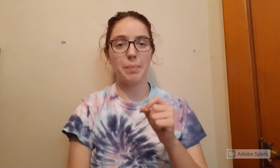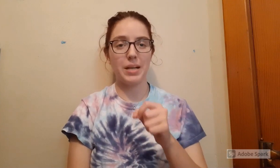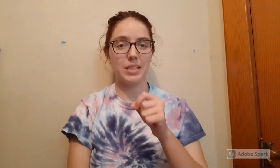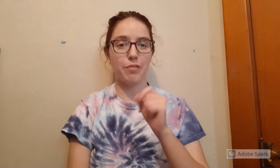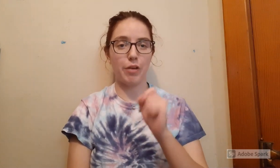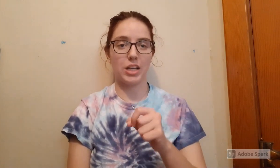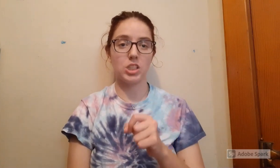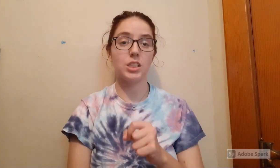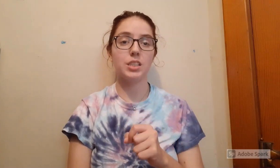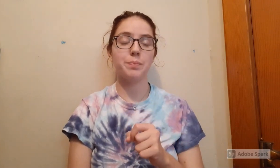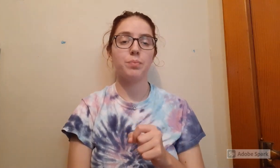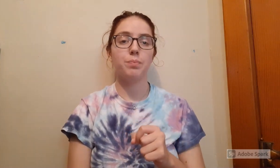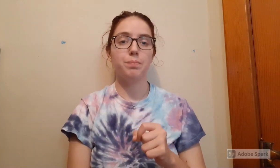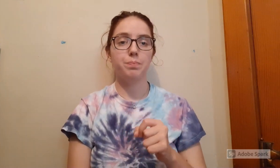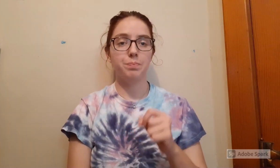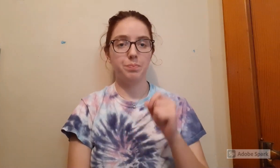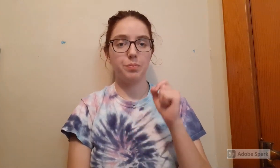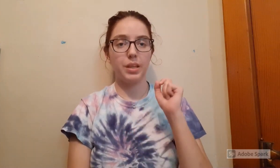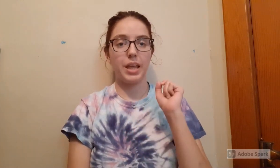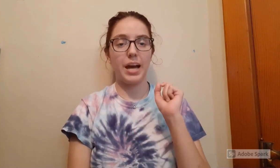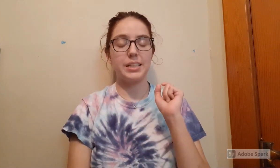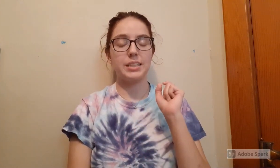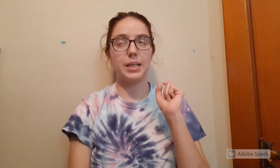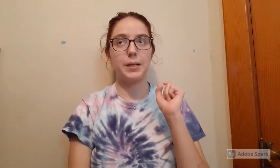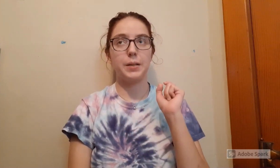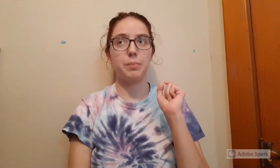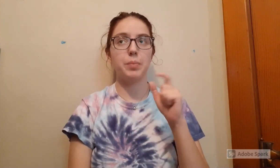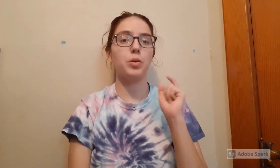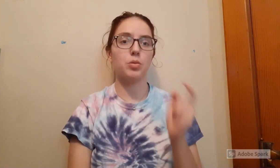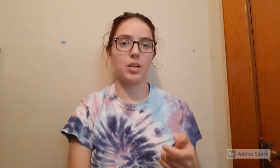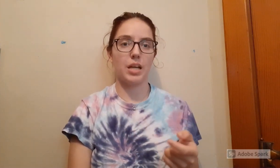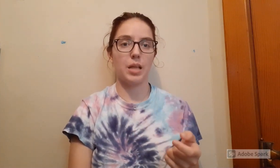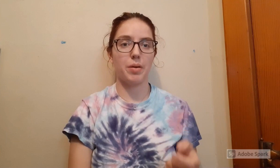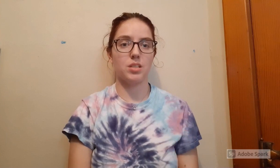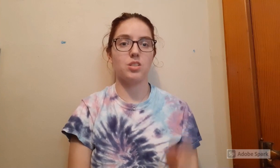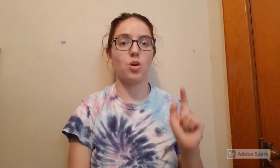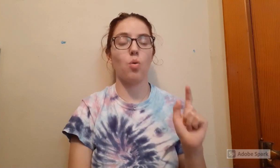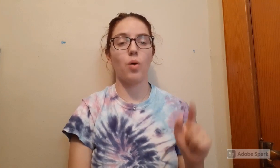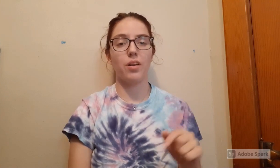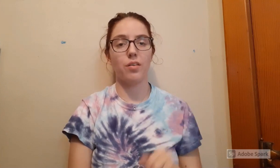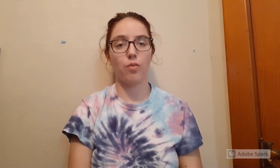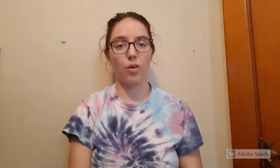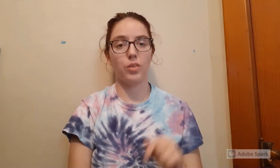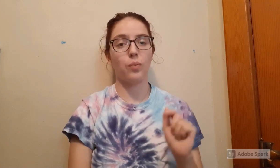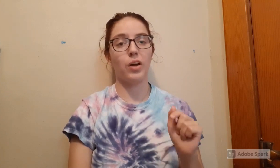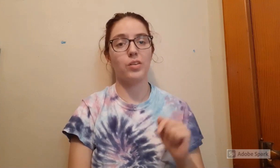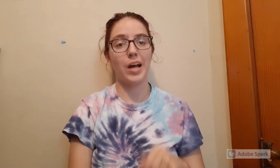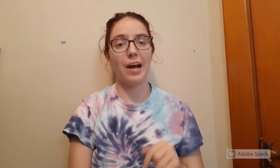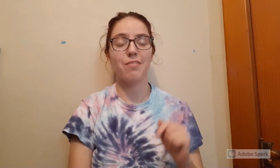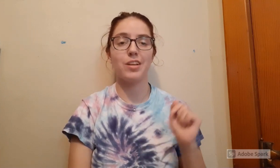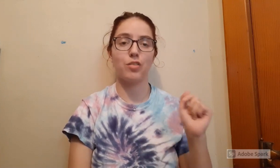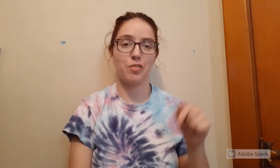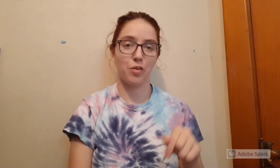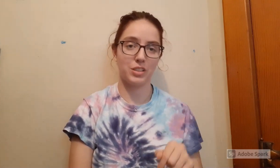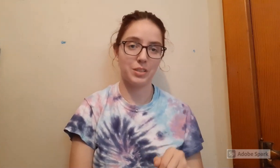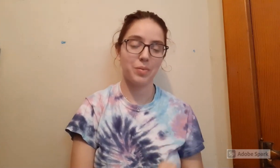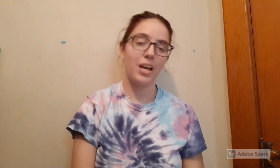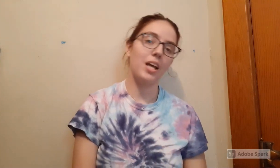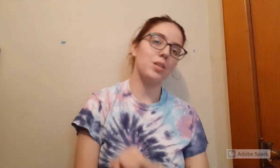basic fractions that people use on a daily basis. So 1/4, 1/2, and 3/4. And those are the